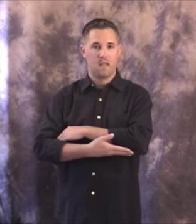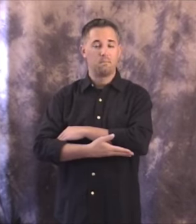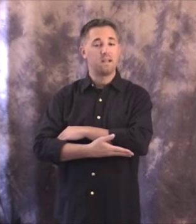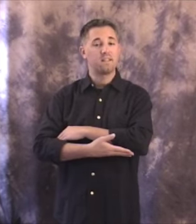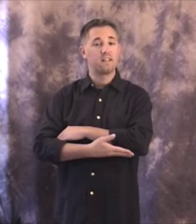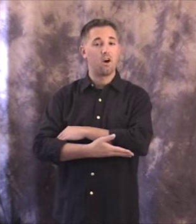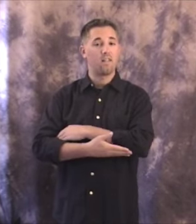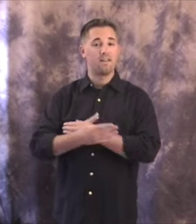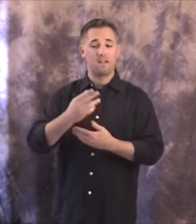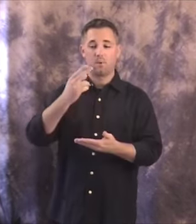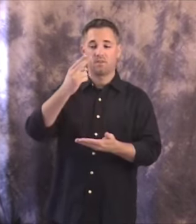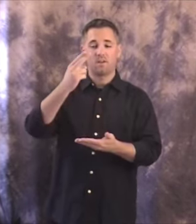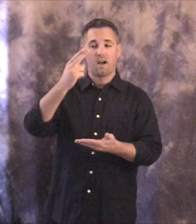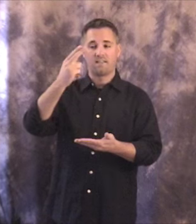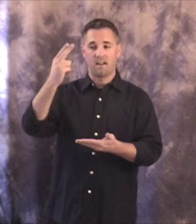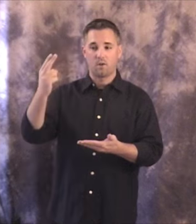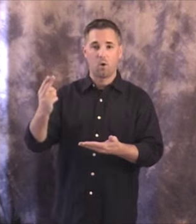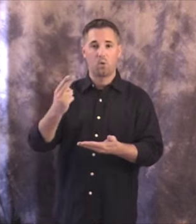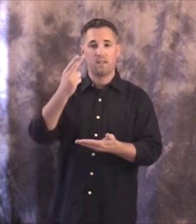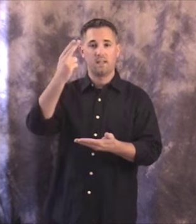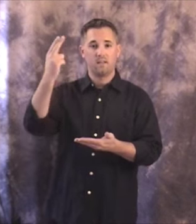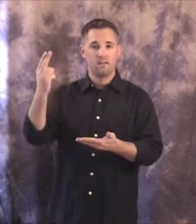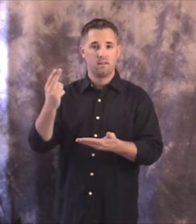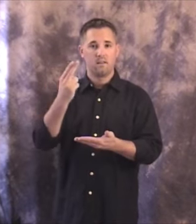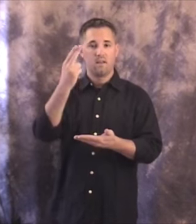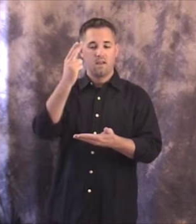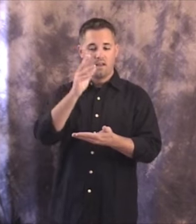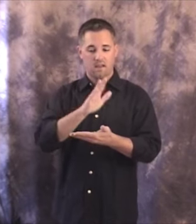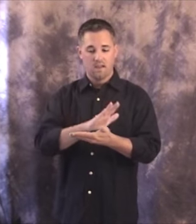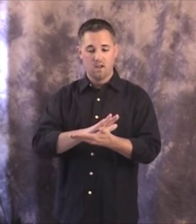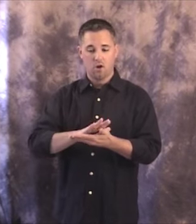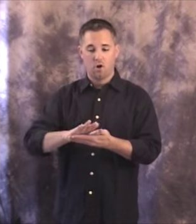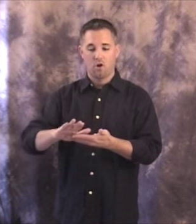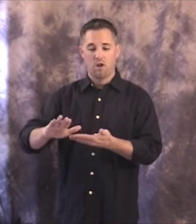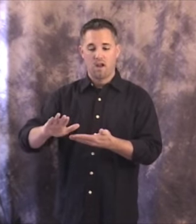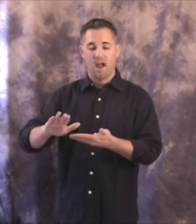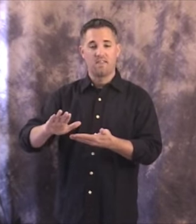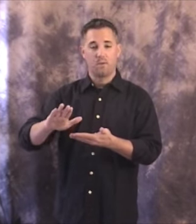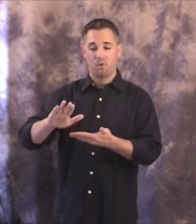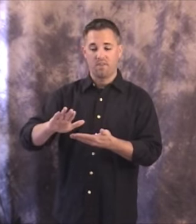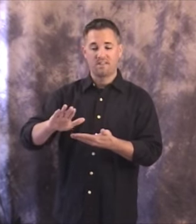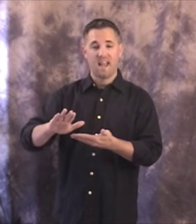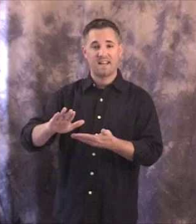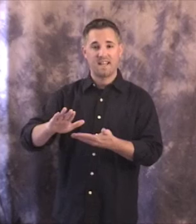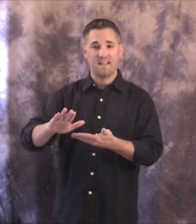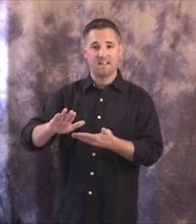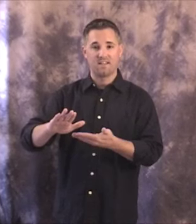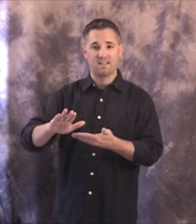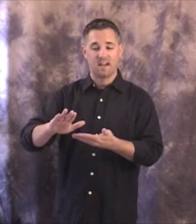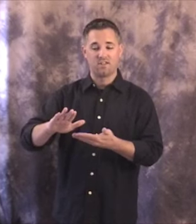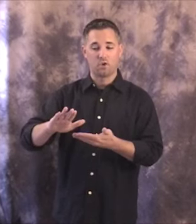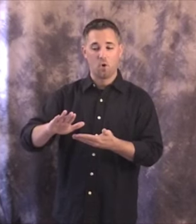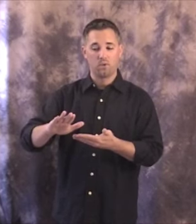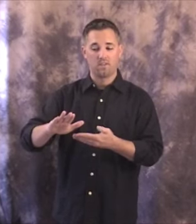and basically all I did was I signed holy here, and then where this hand ends, I just hold it